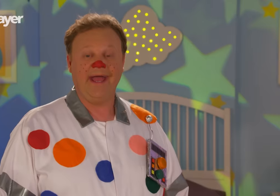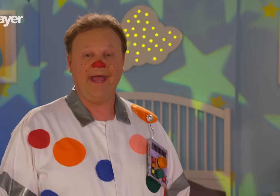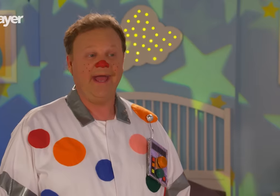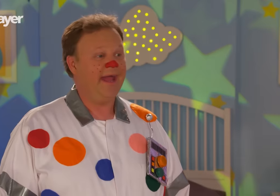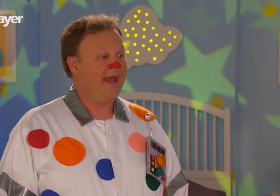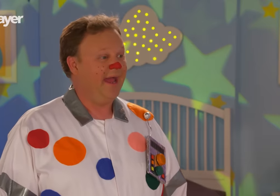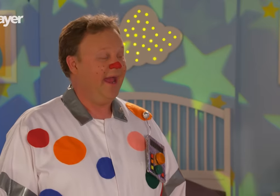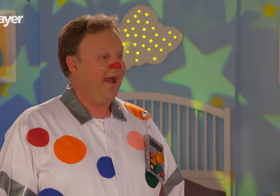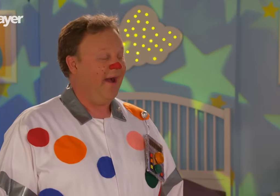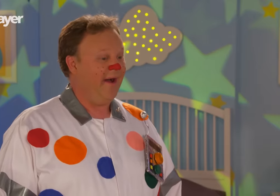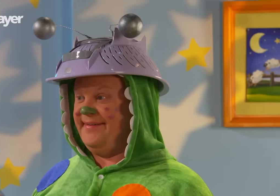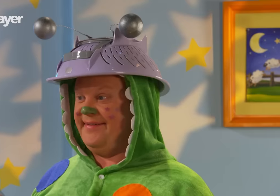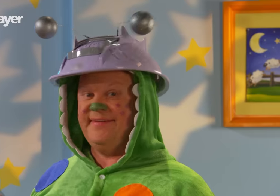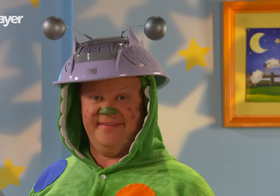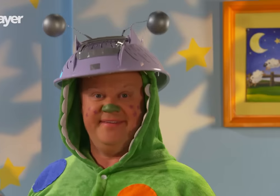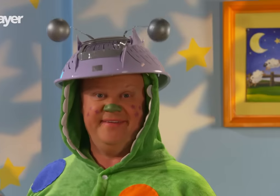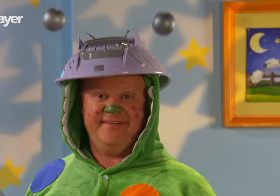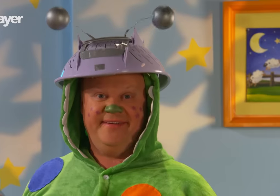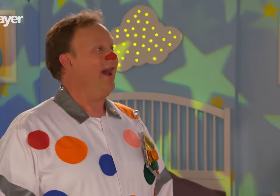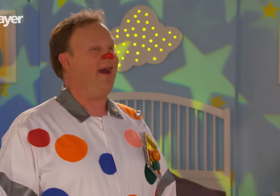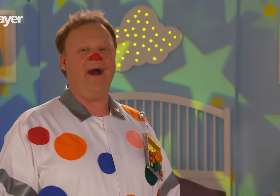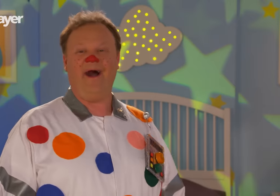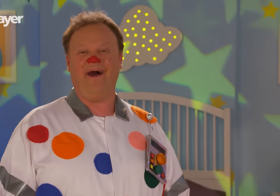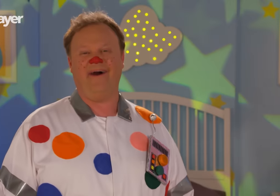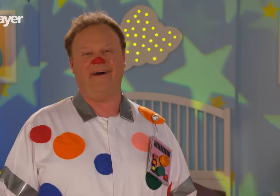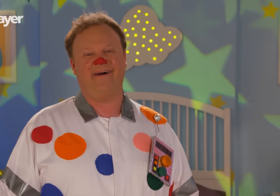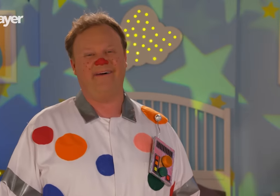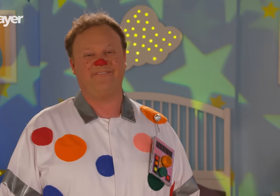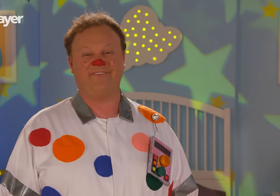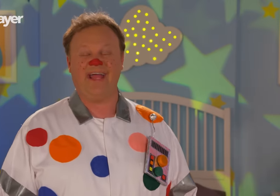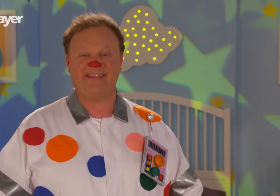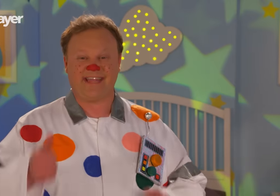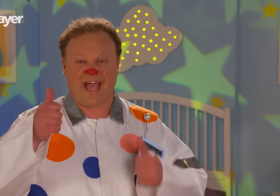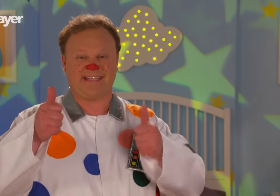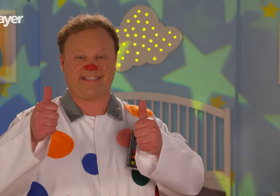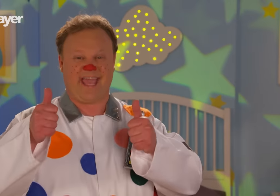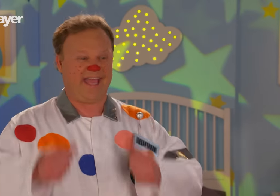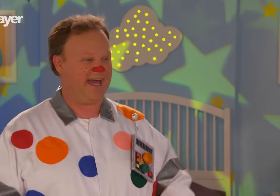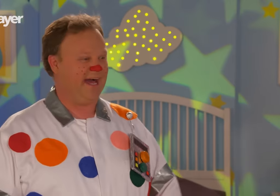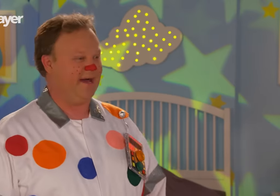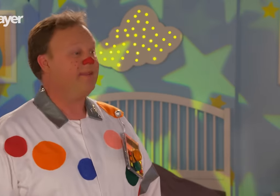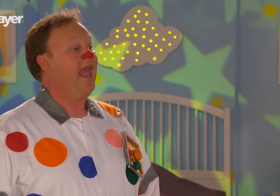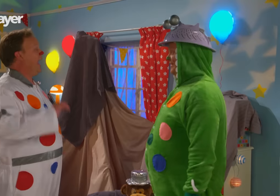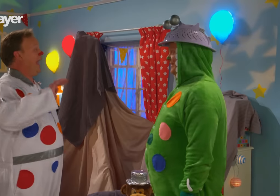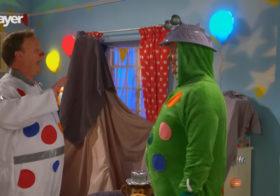He's saying hello, Mr. Tumble. Oh, fantastic!